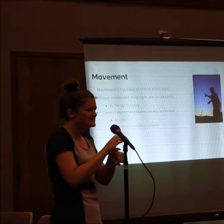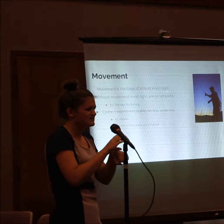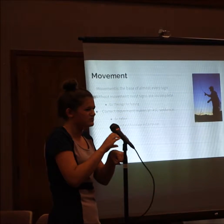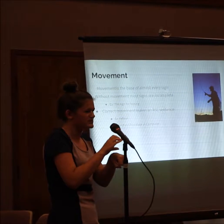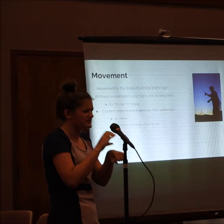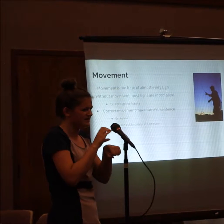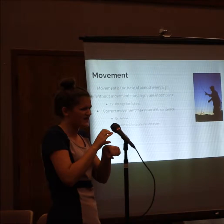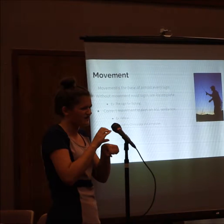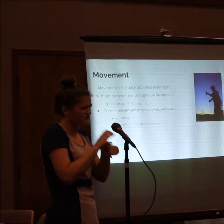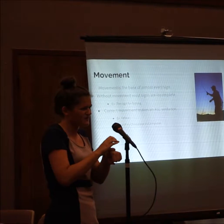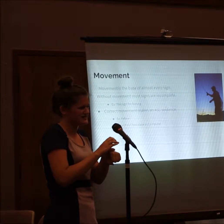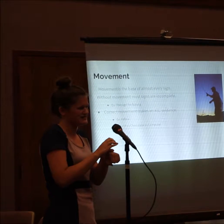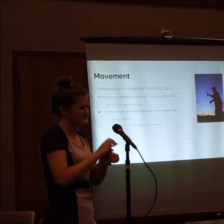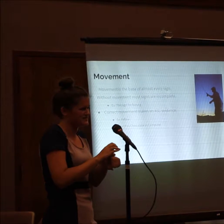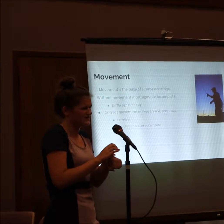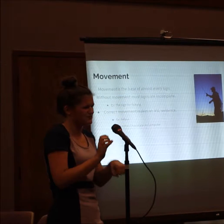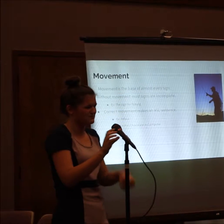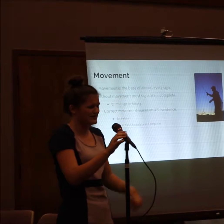to be able to get that correct, specific movement.